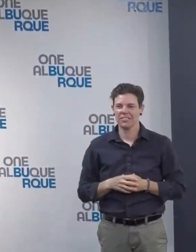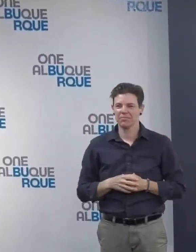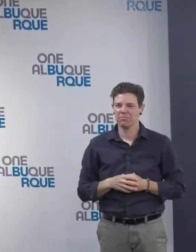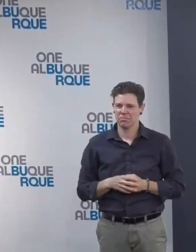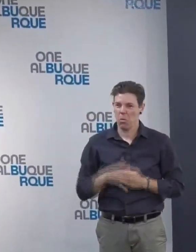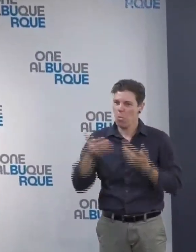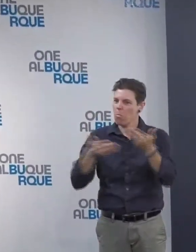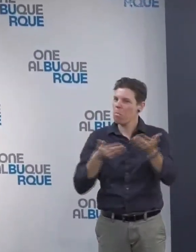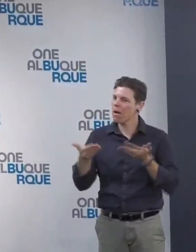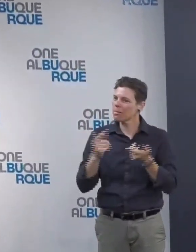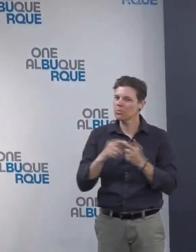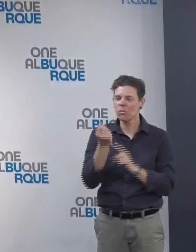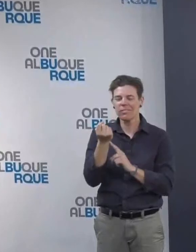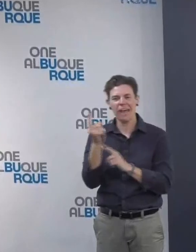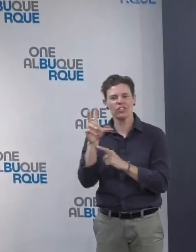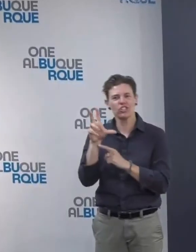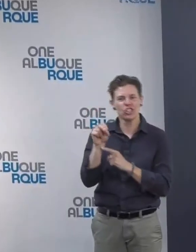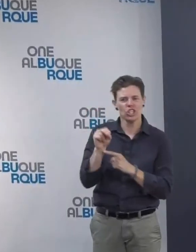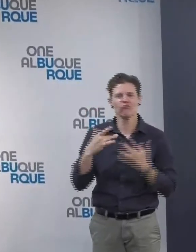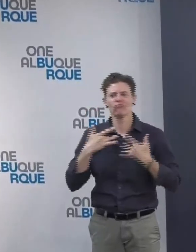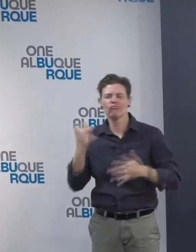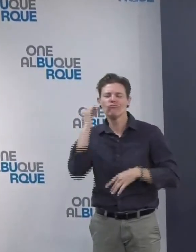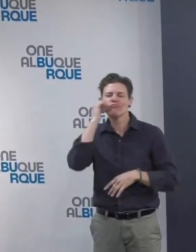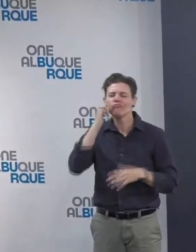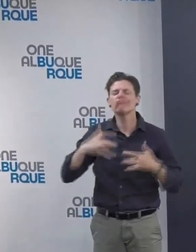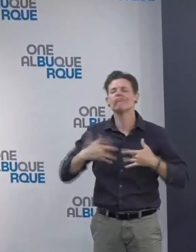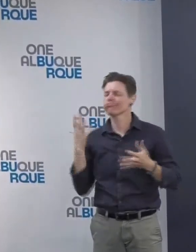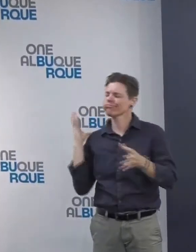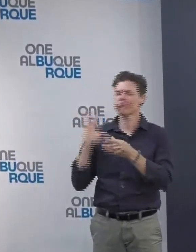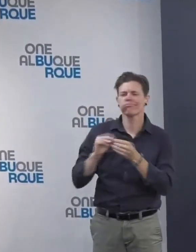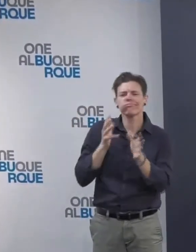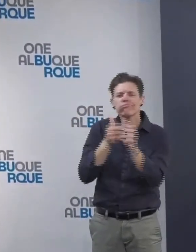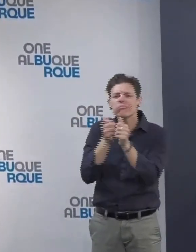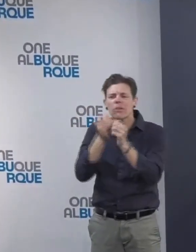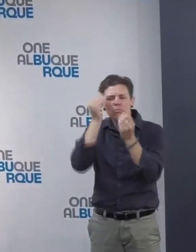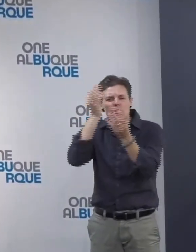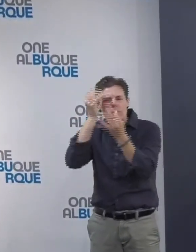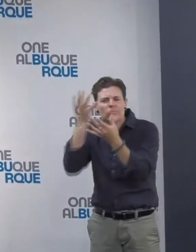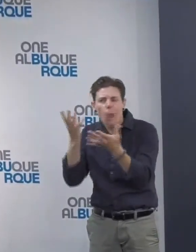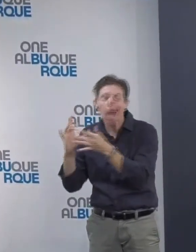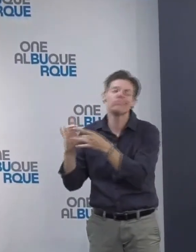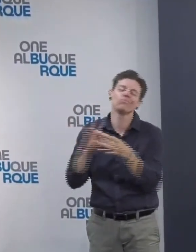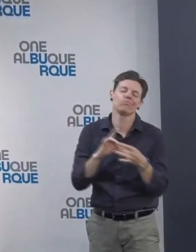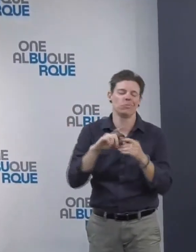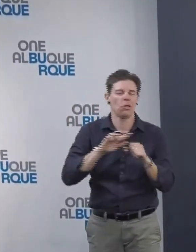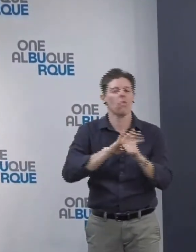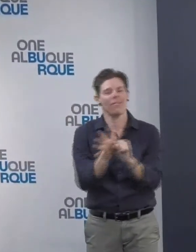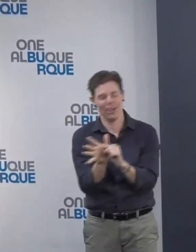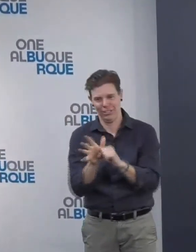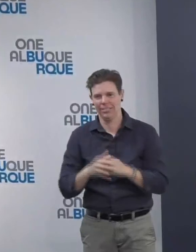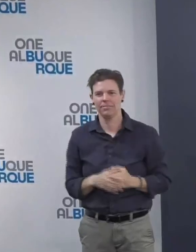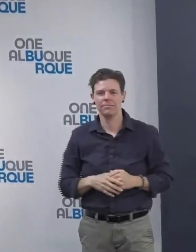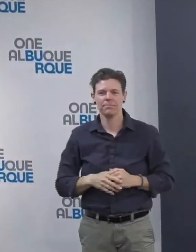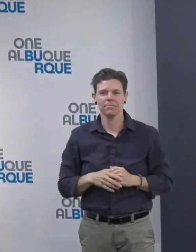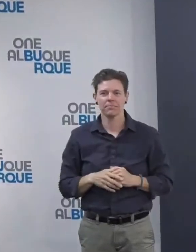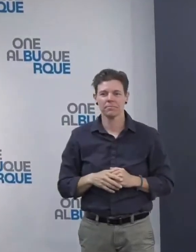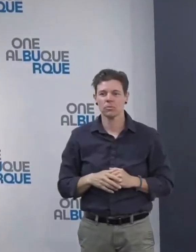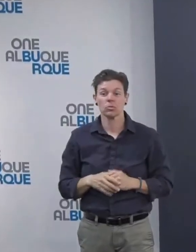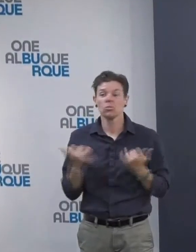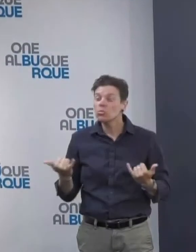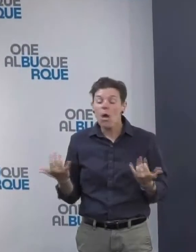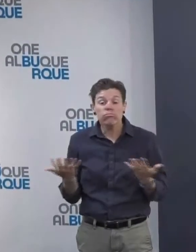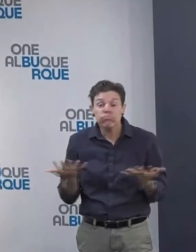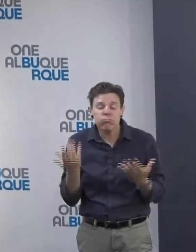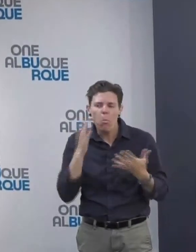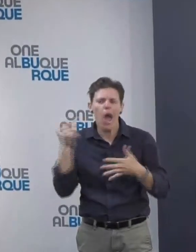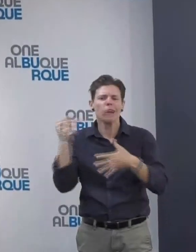11:30 updates on a number of items, especially things Corona-related. And today we are going to talk about